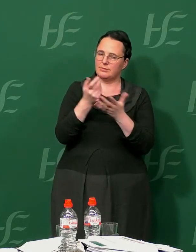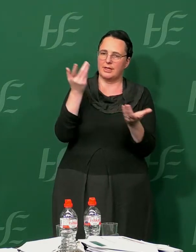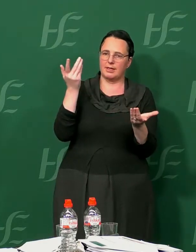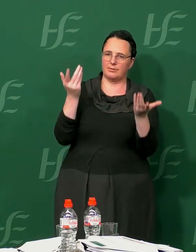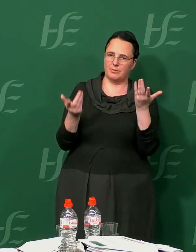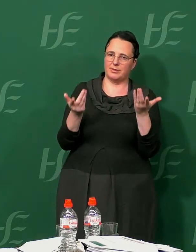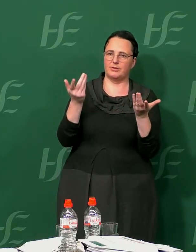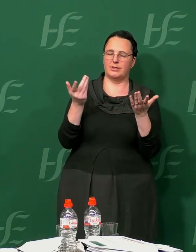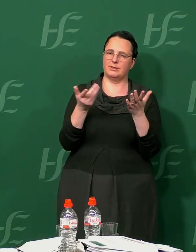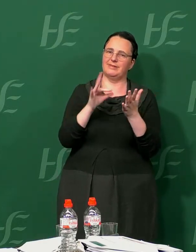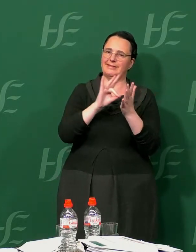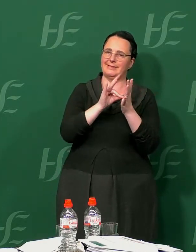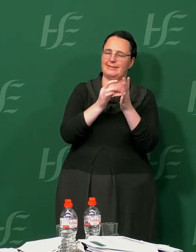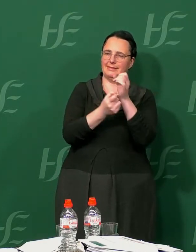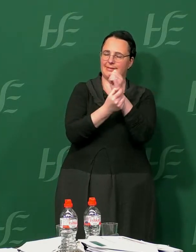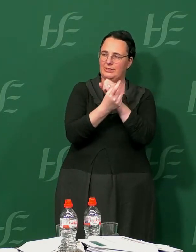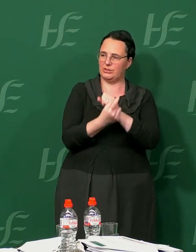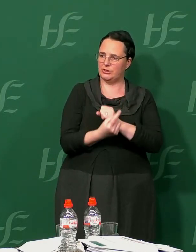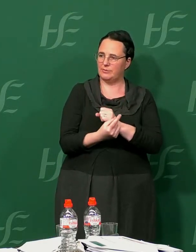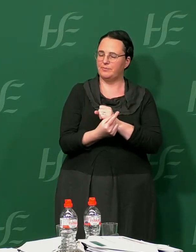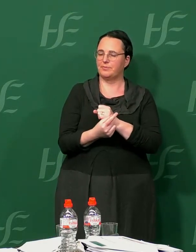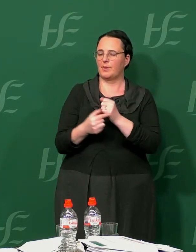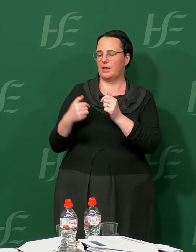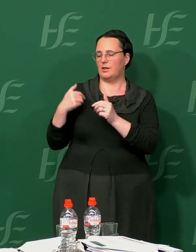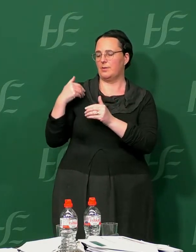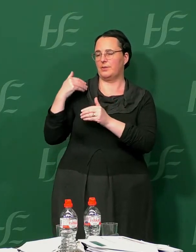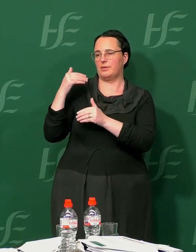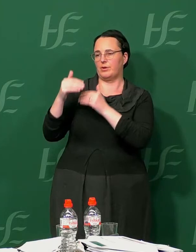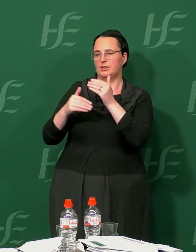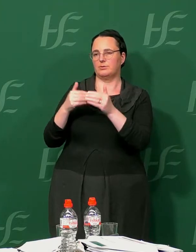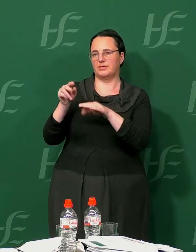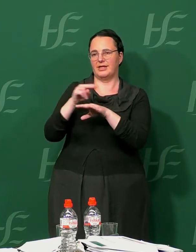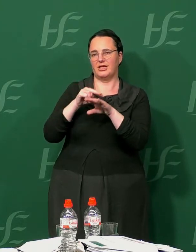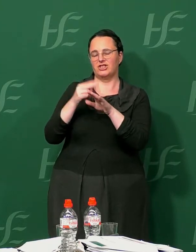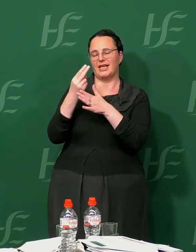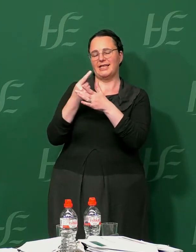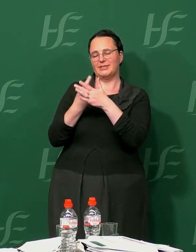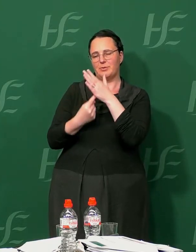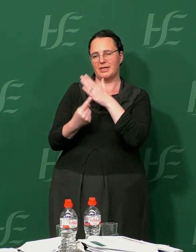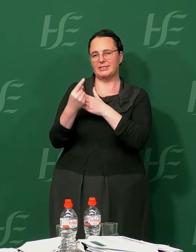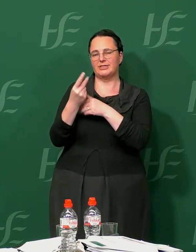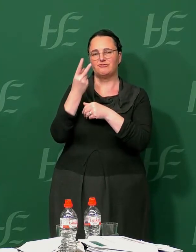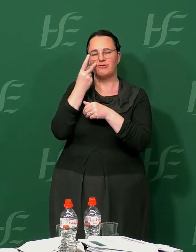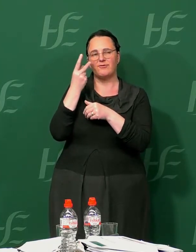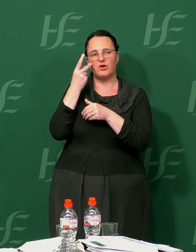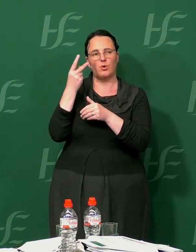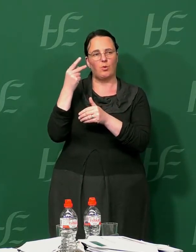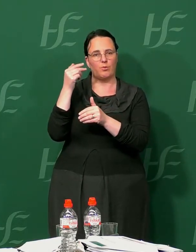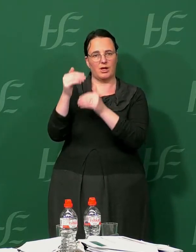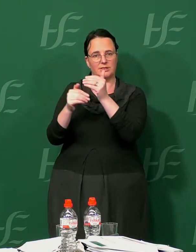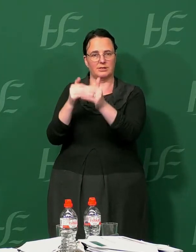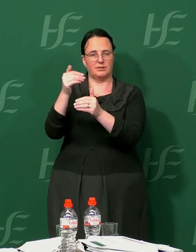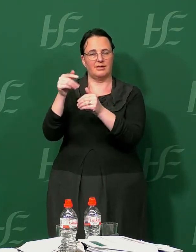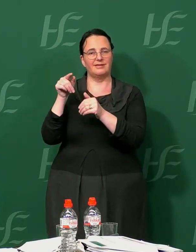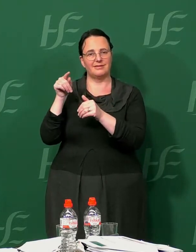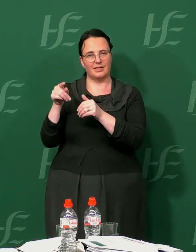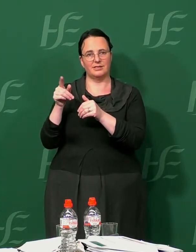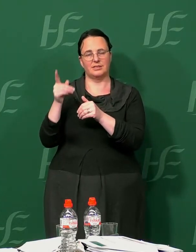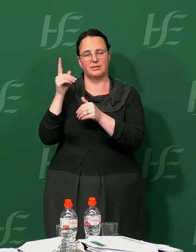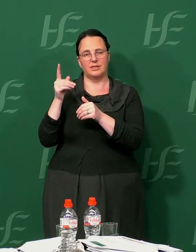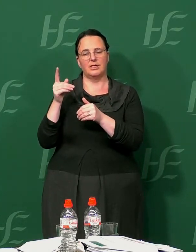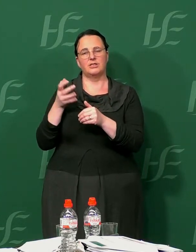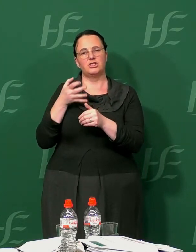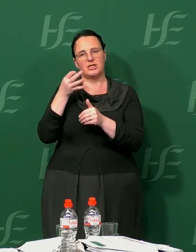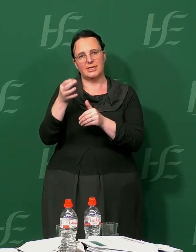issues. First of all, the process itself was a national independent review panel process, and that process has worked to give